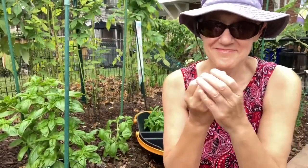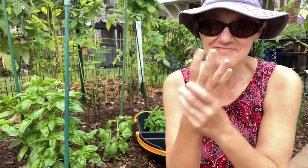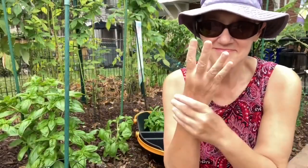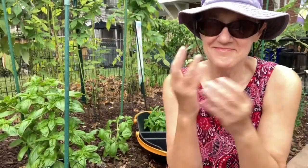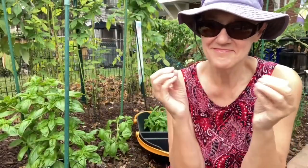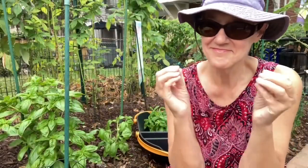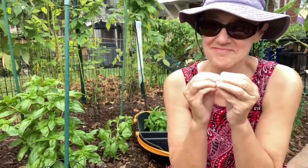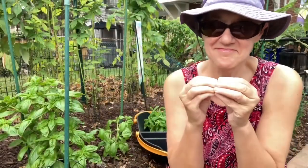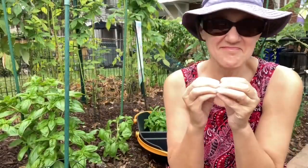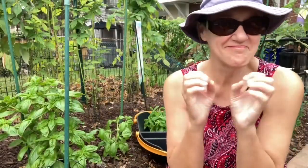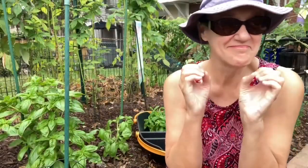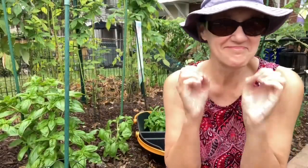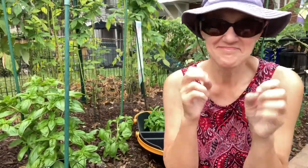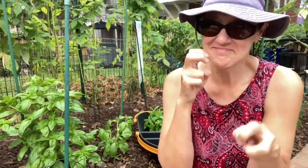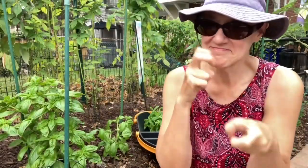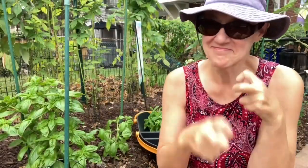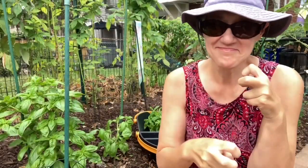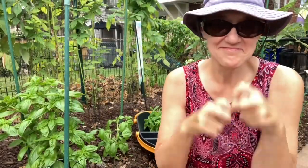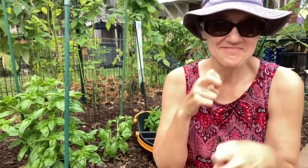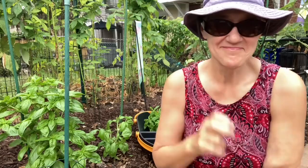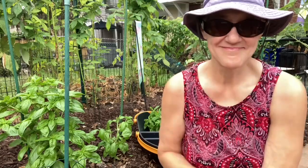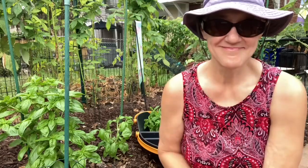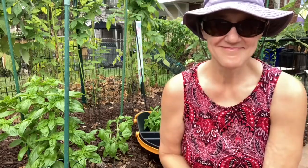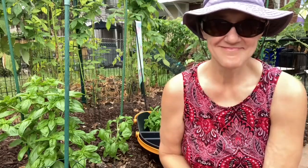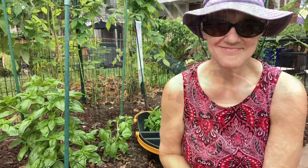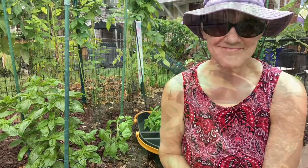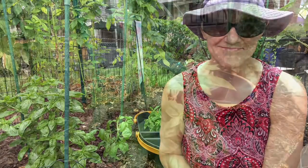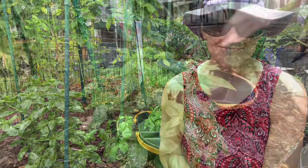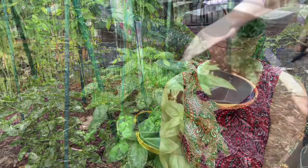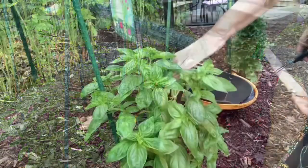And those will grow back, no problem.